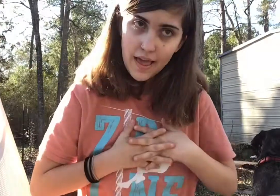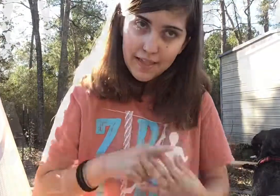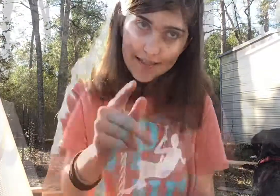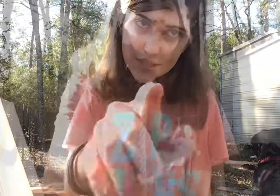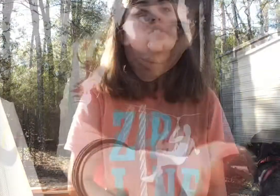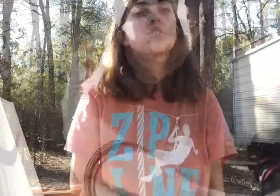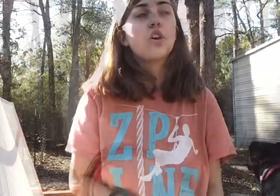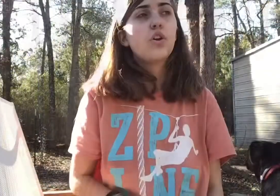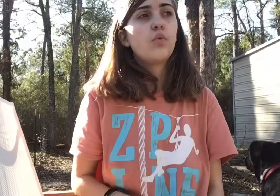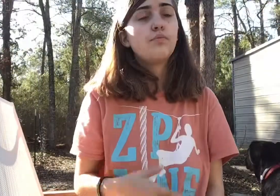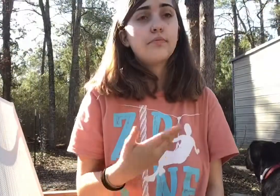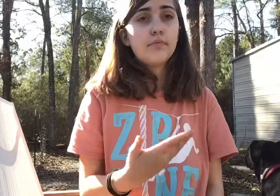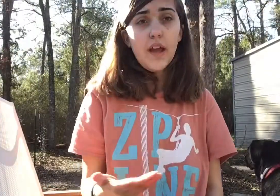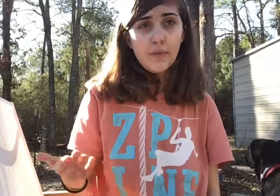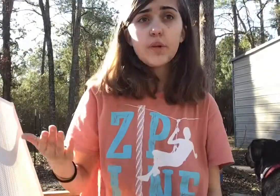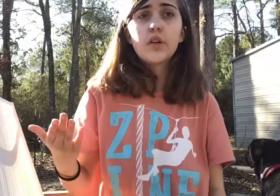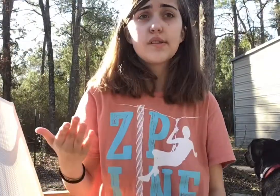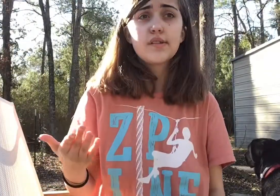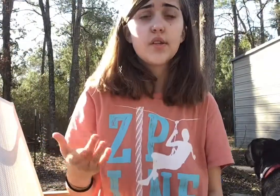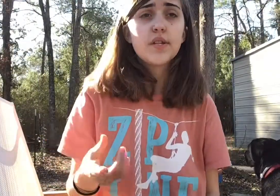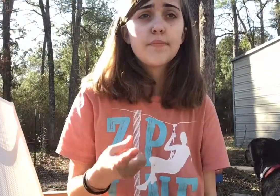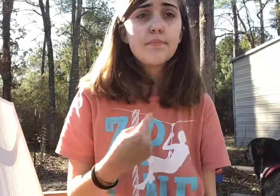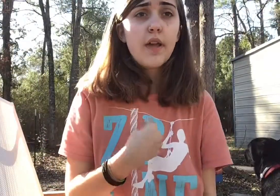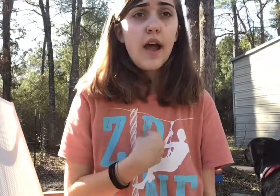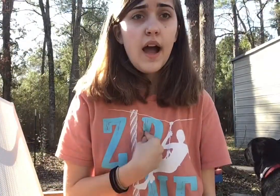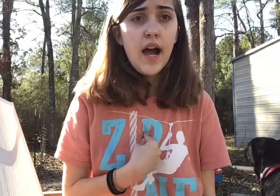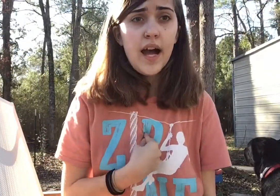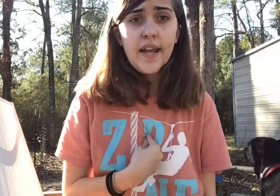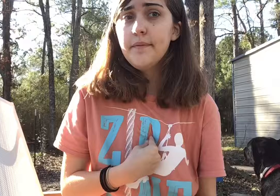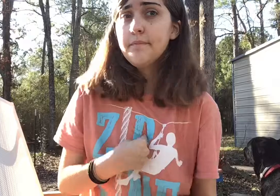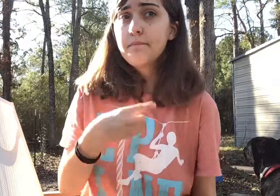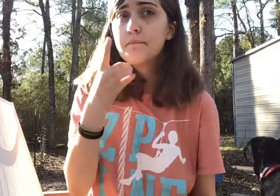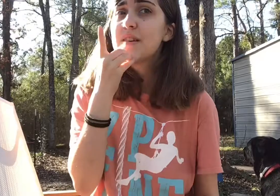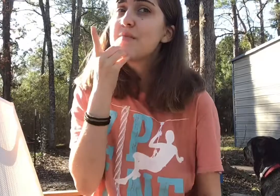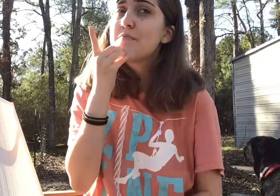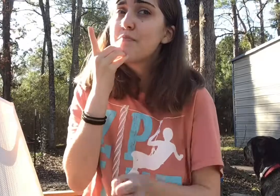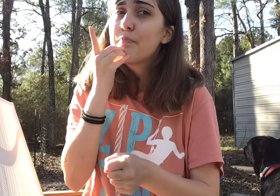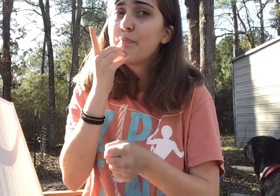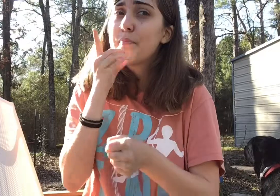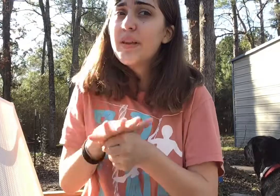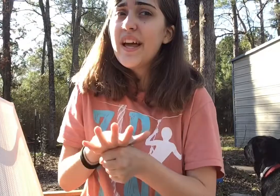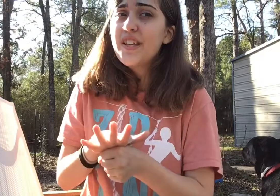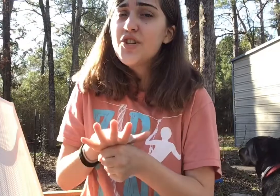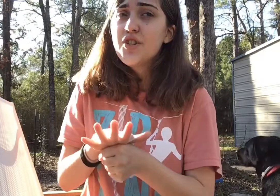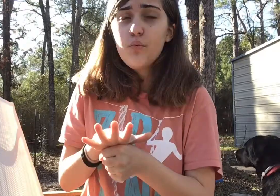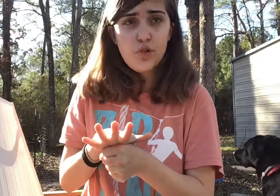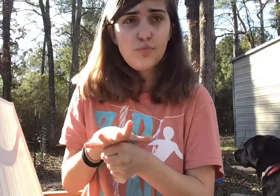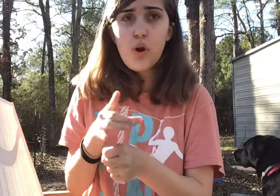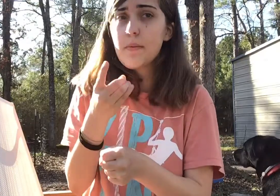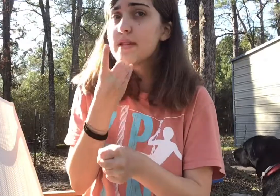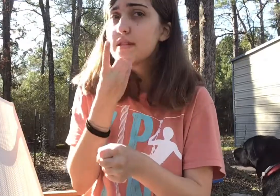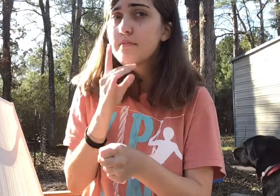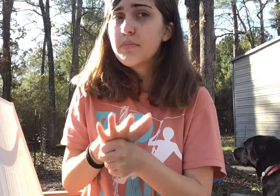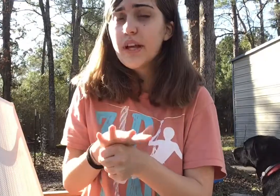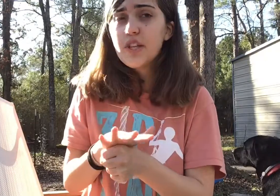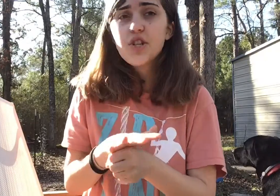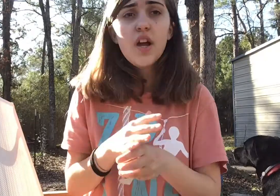okay, so everyone knows it. So it's I pledge, which is promise, pledge